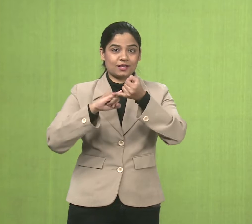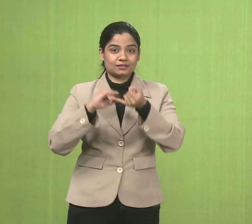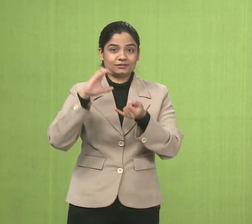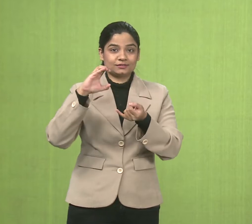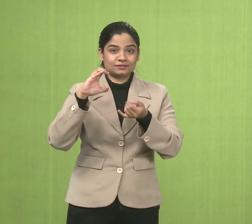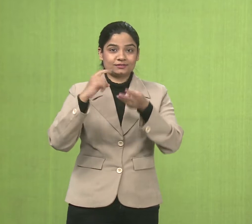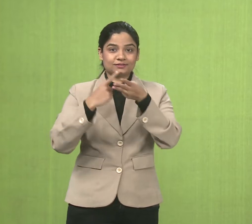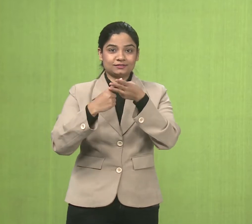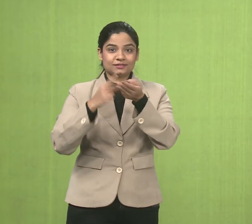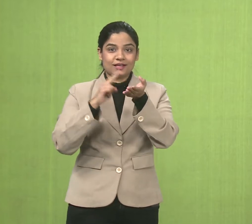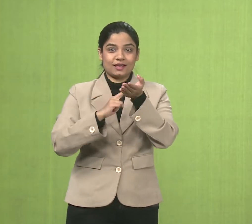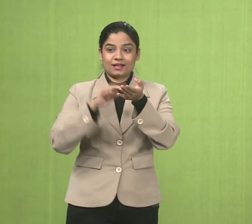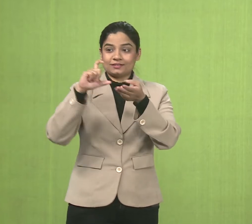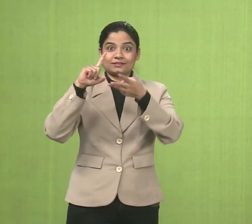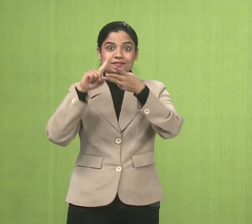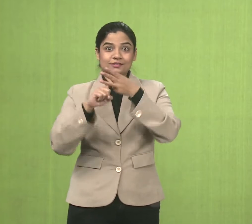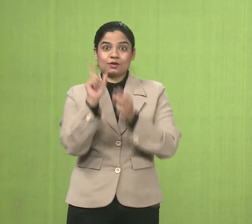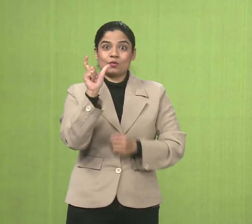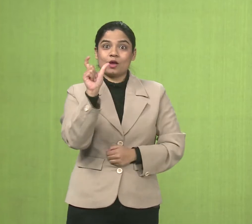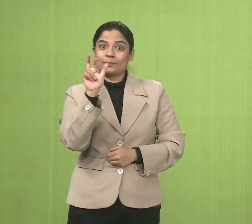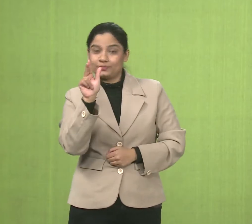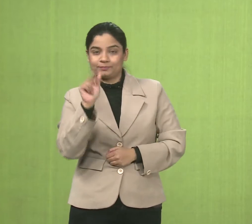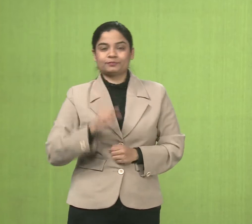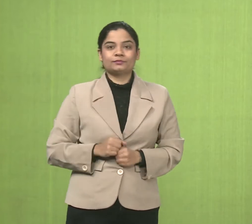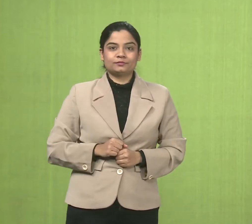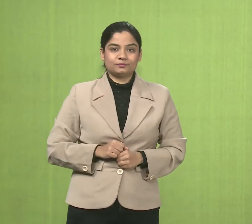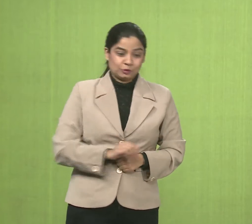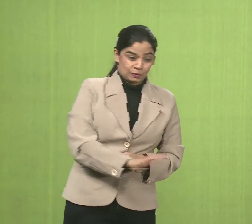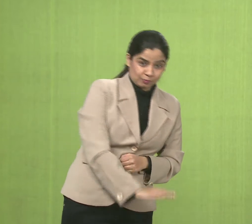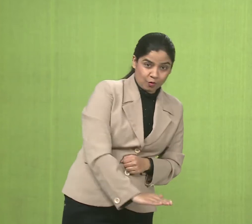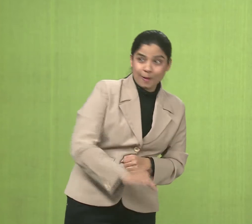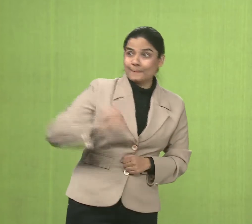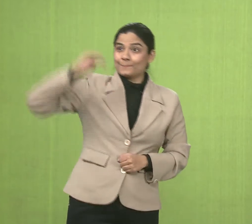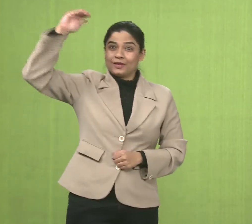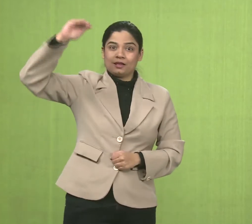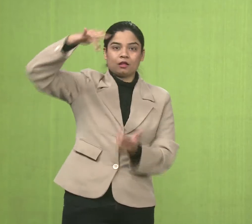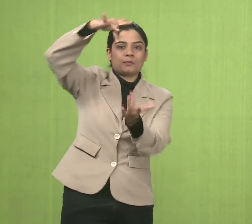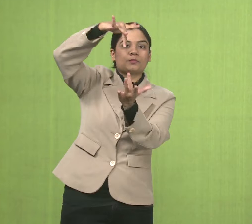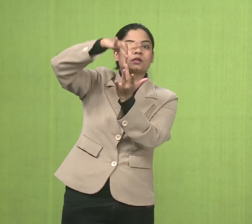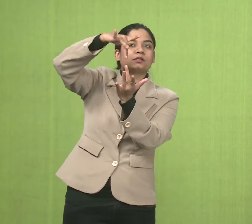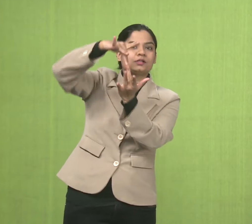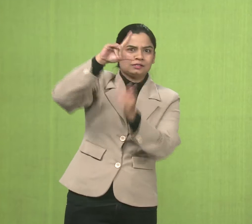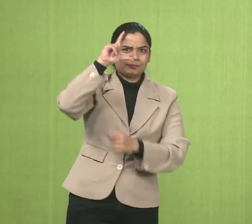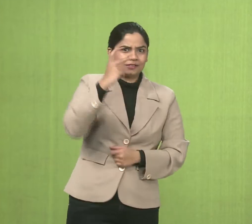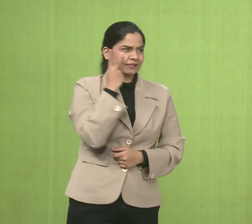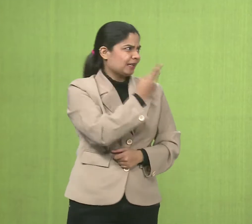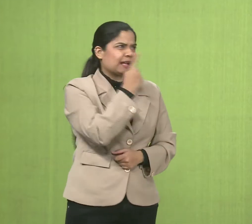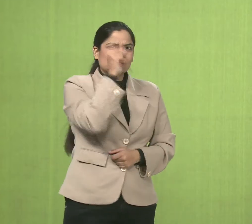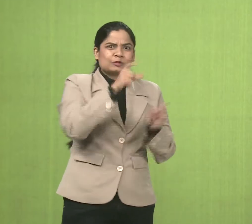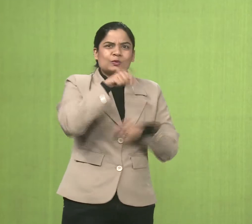Adolescence. Adolescence, it means someone who is in the middle age. As you can see in the picture, some people are in